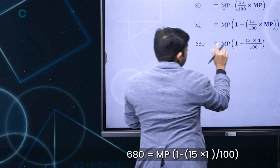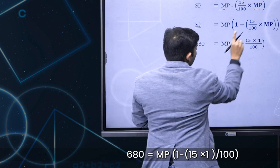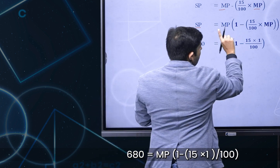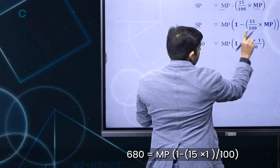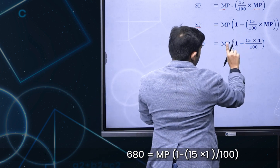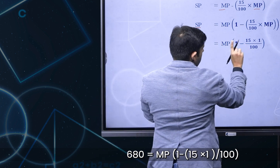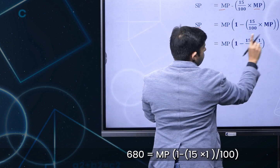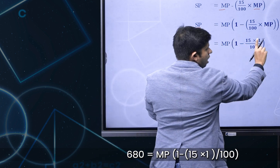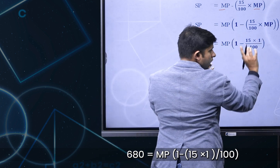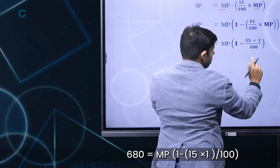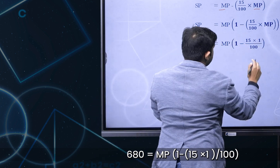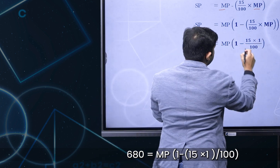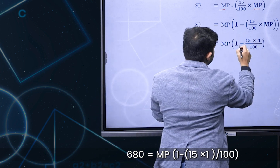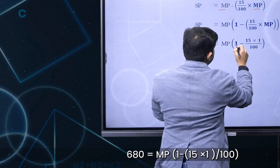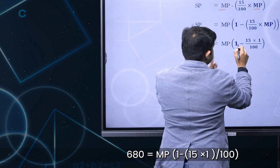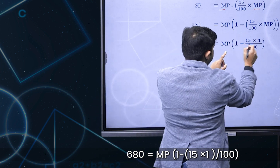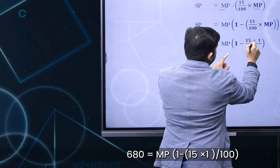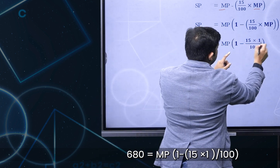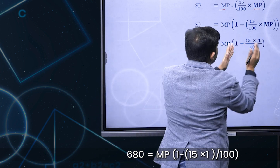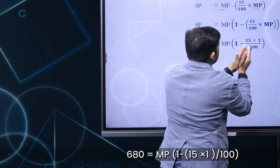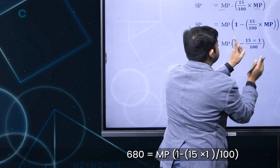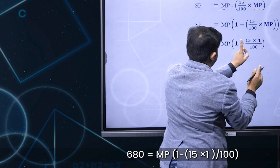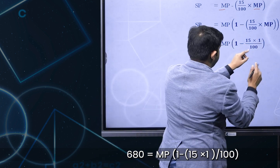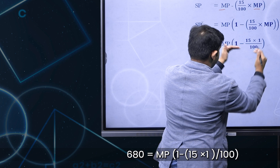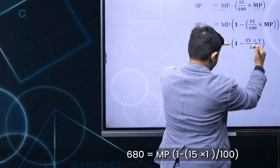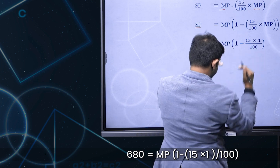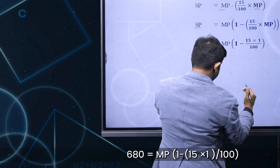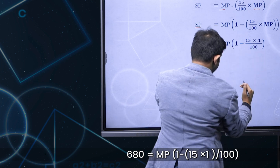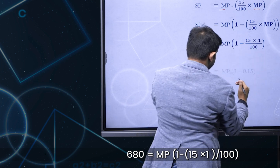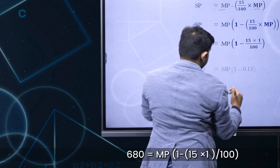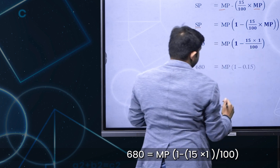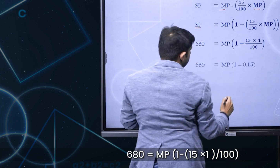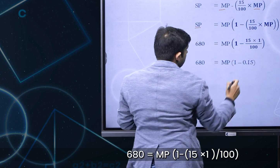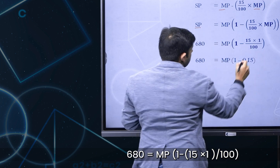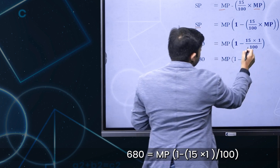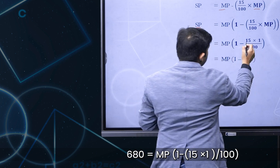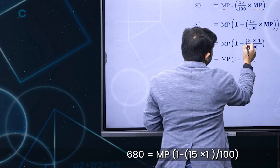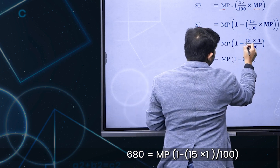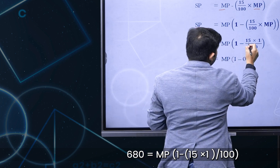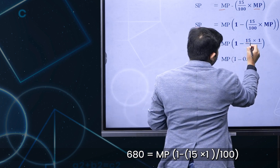680 equals to marked price of 1 minus 15 into 1 by 100.